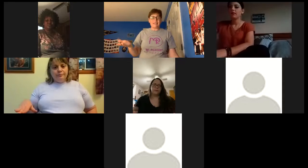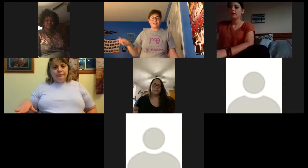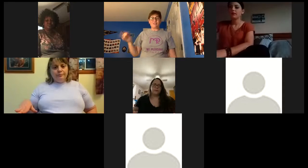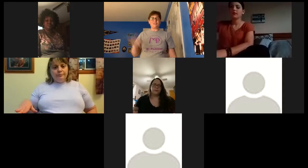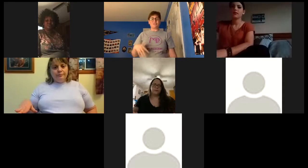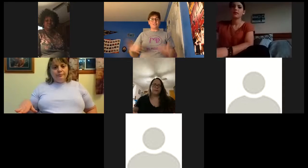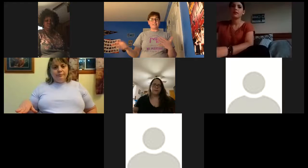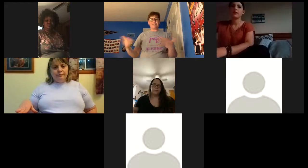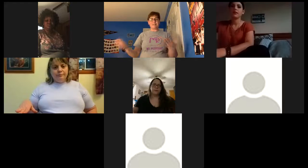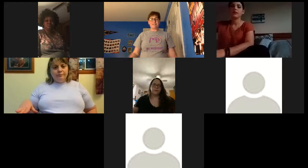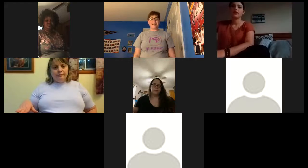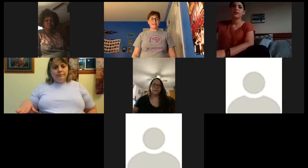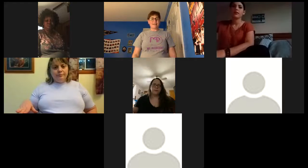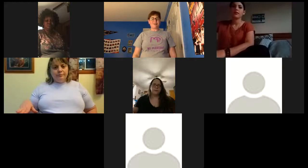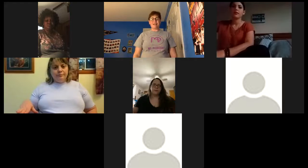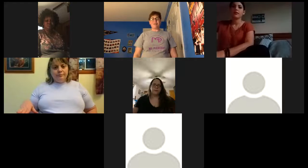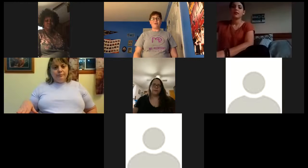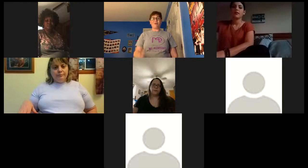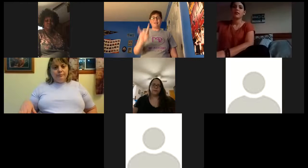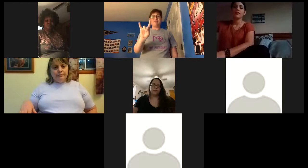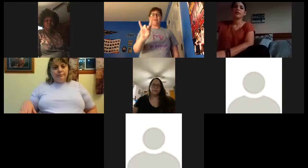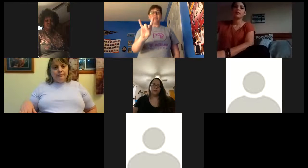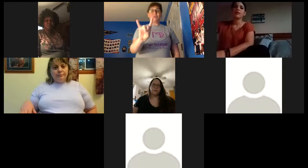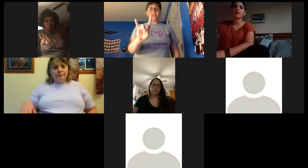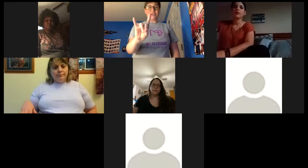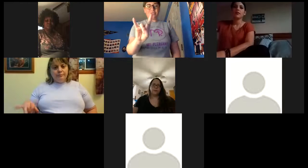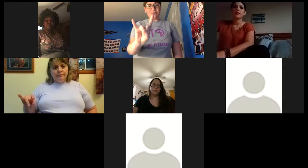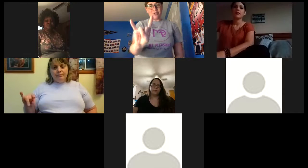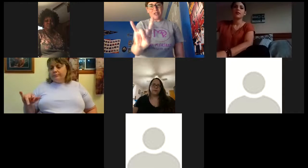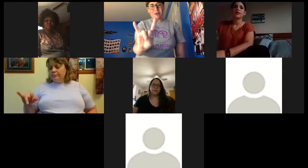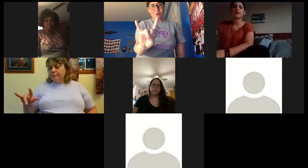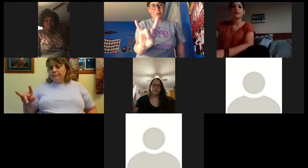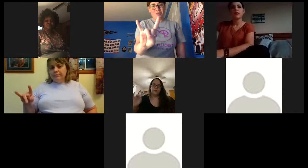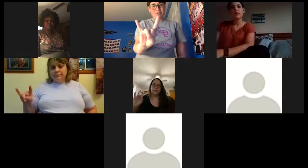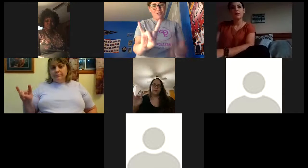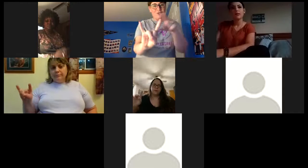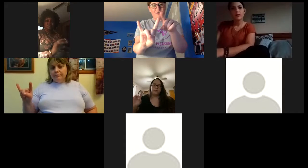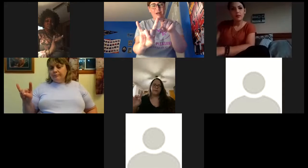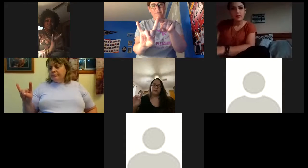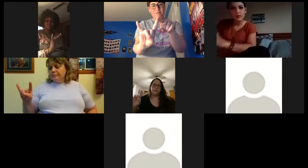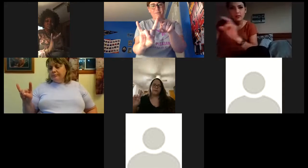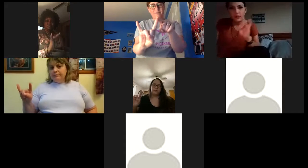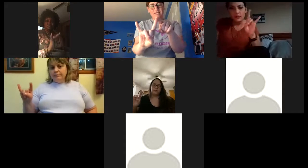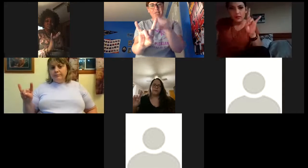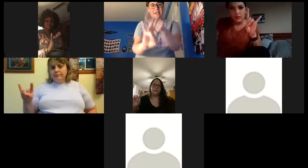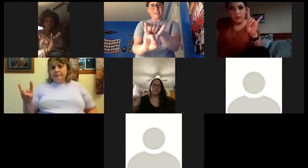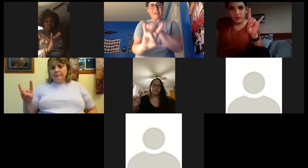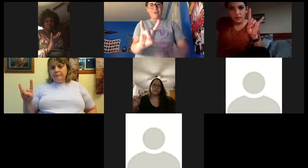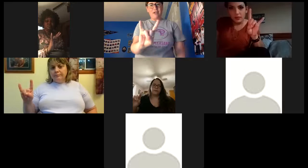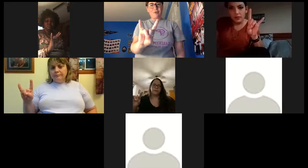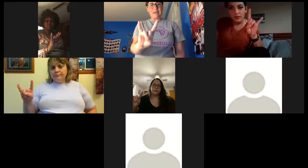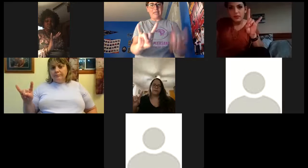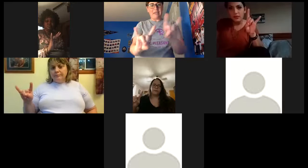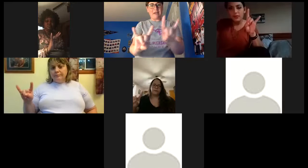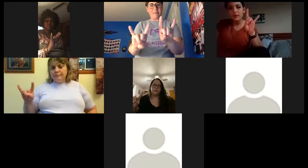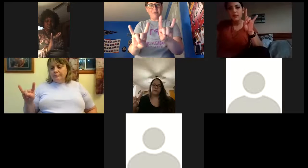say kids. So this is just a silly sign that I thought I'd throw in there. So what you're going to do is you're going to hold just your index finger and